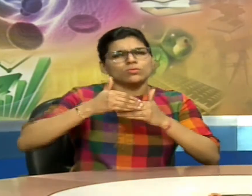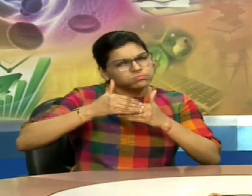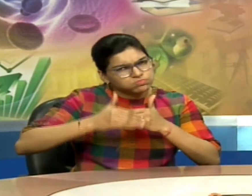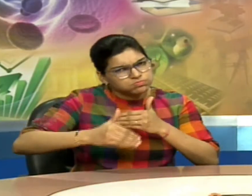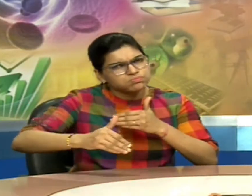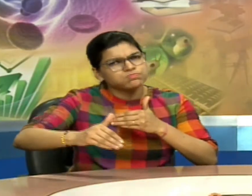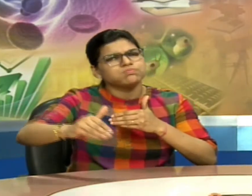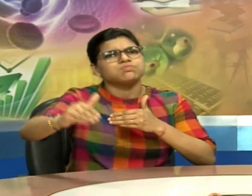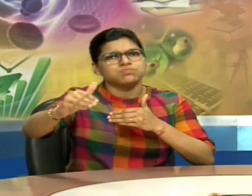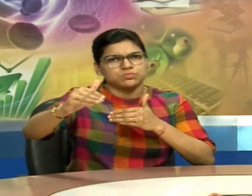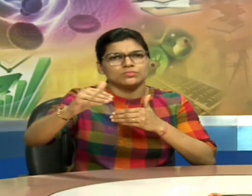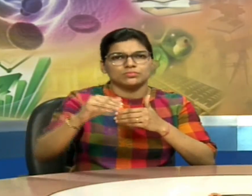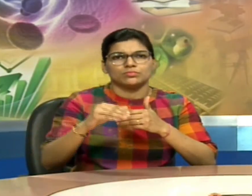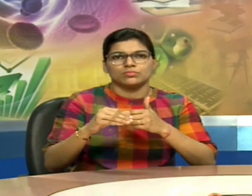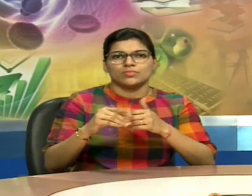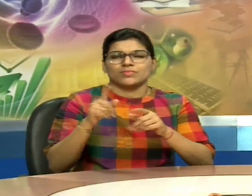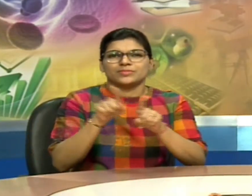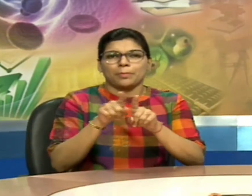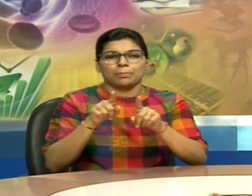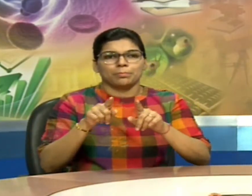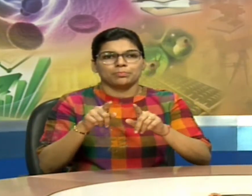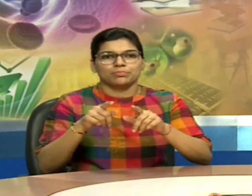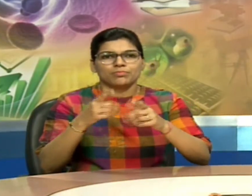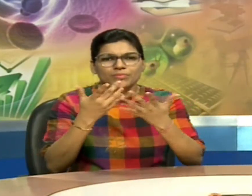Sustain. It means to continue.